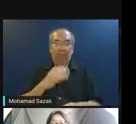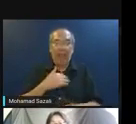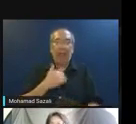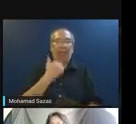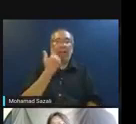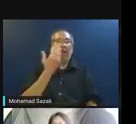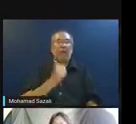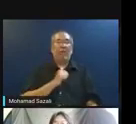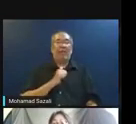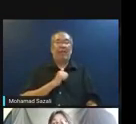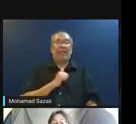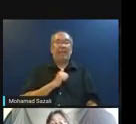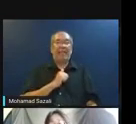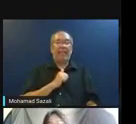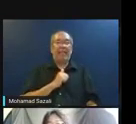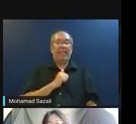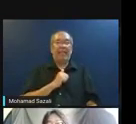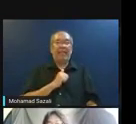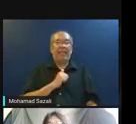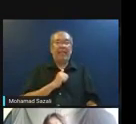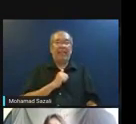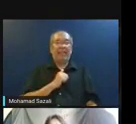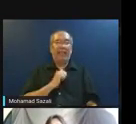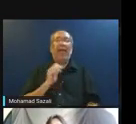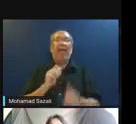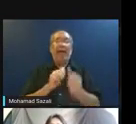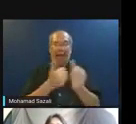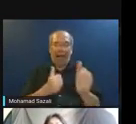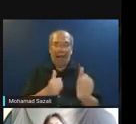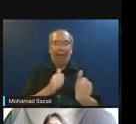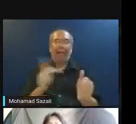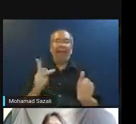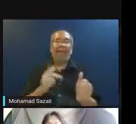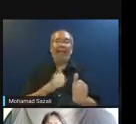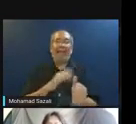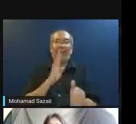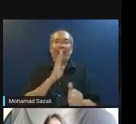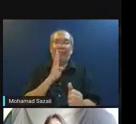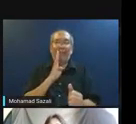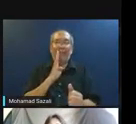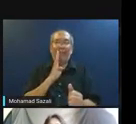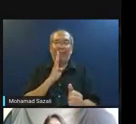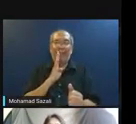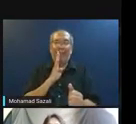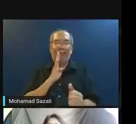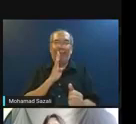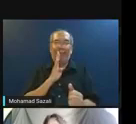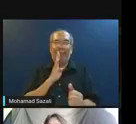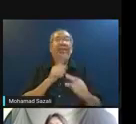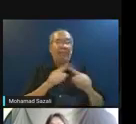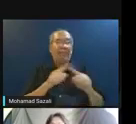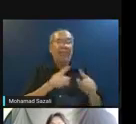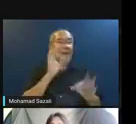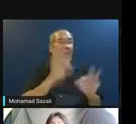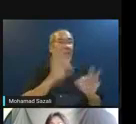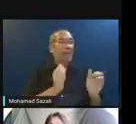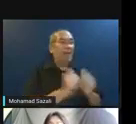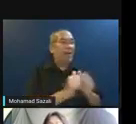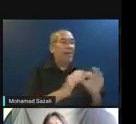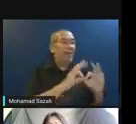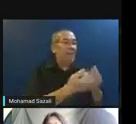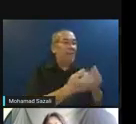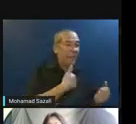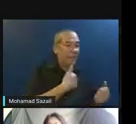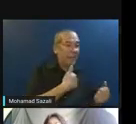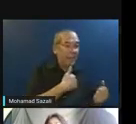the way I say the things might not sound accurate. And like for me, I'm able to